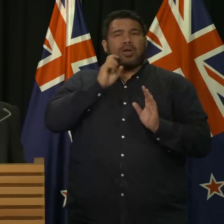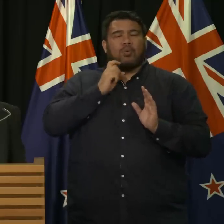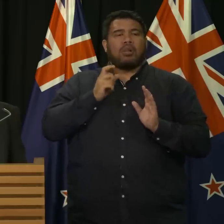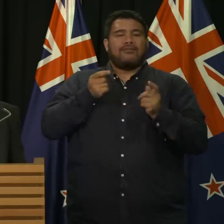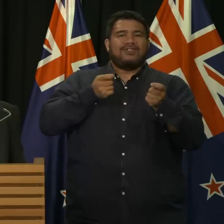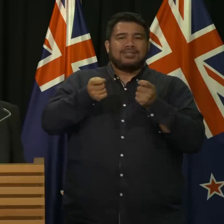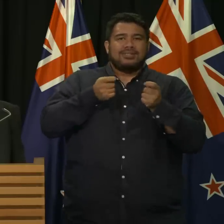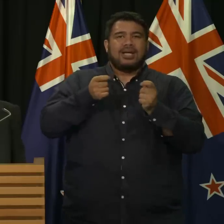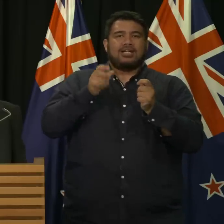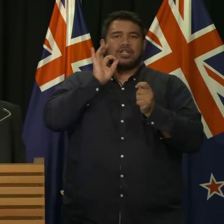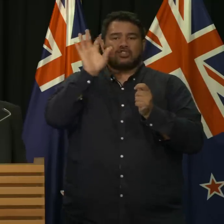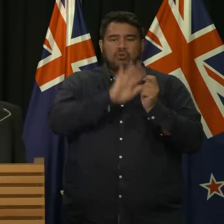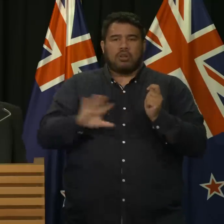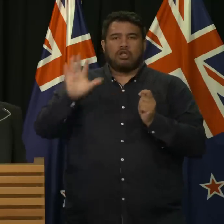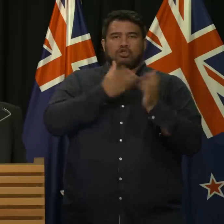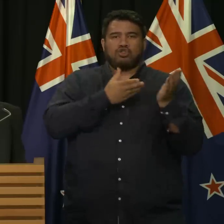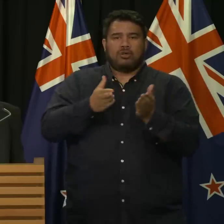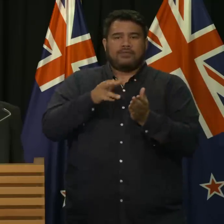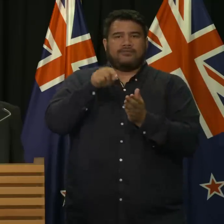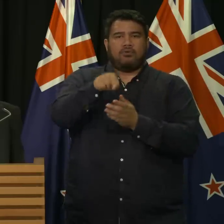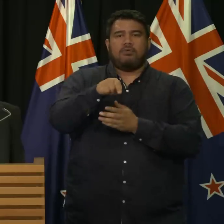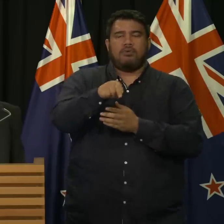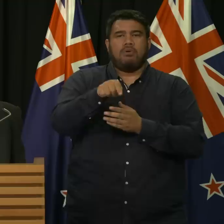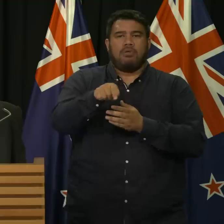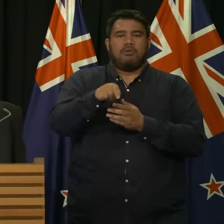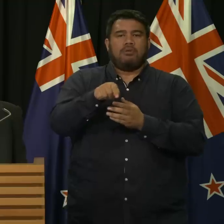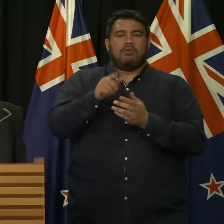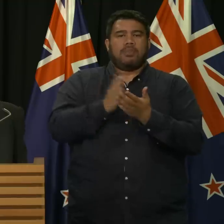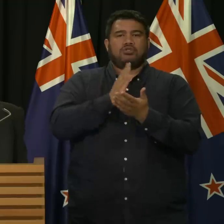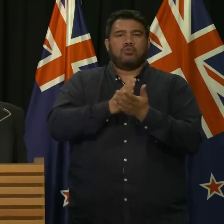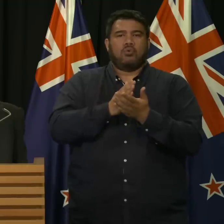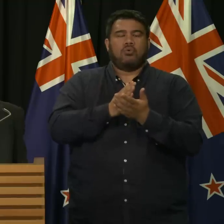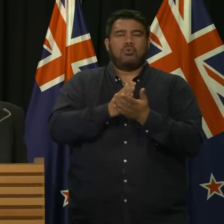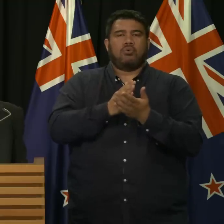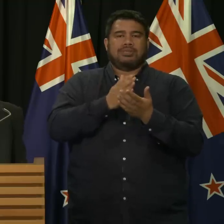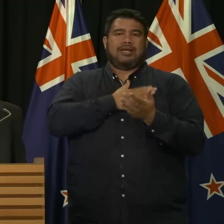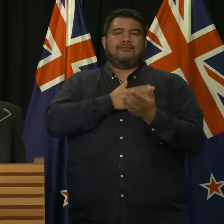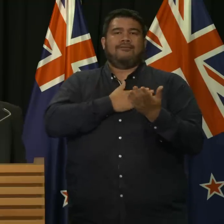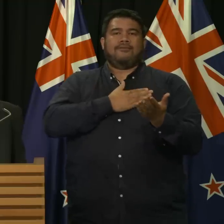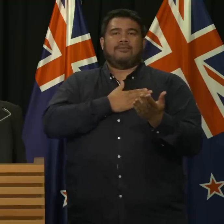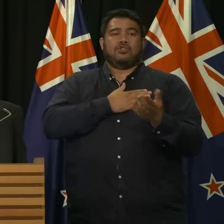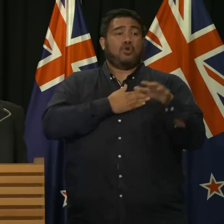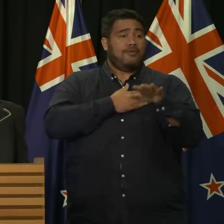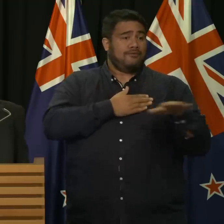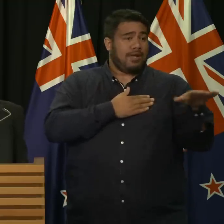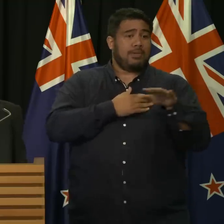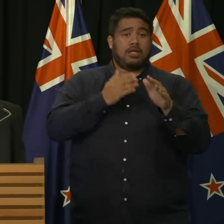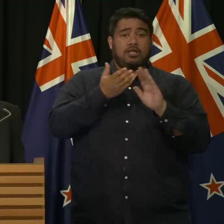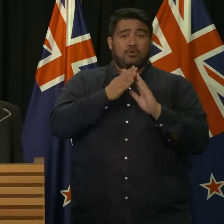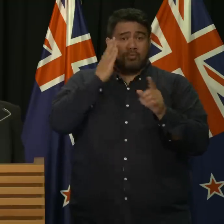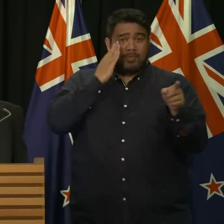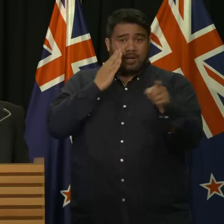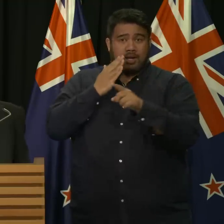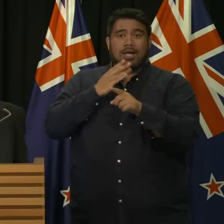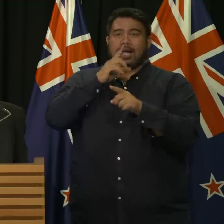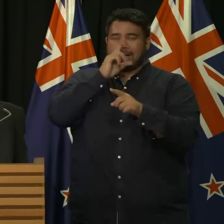national services. At the moment, though, our focus is on ensuring that, first and foremost, family members and members of the community can do that